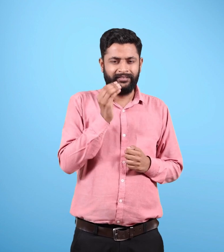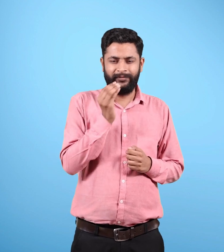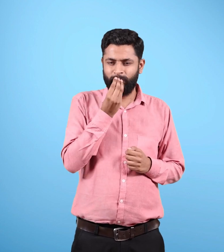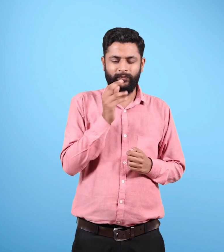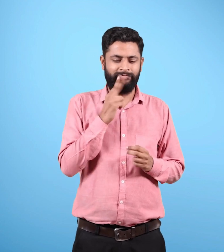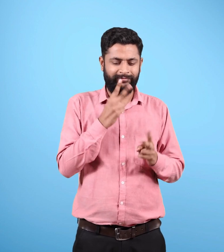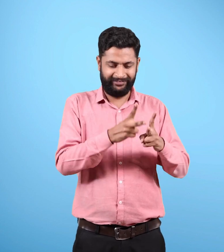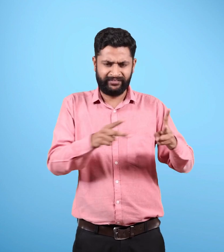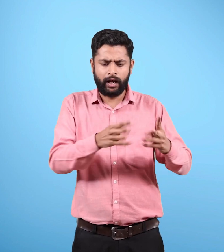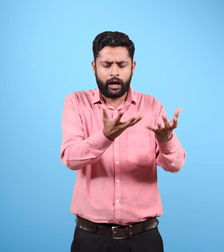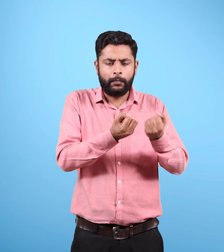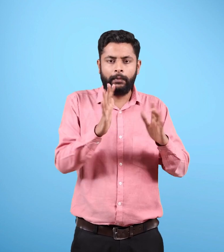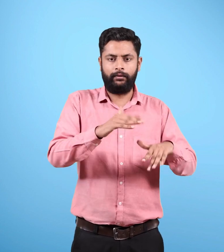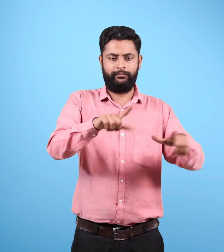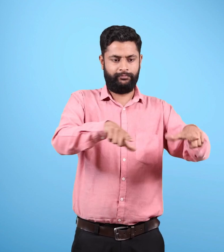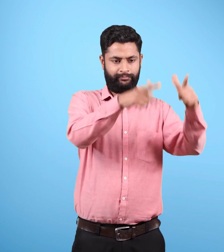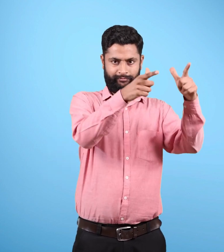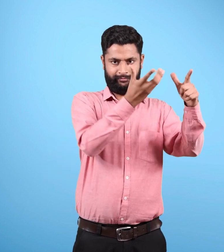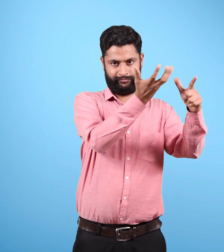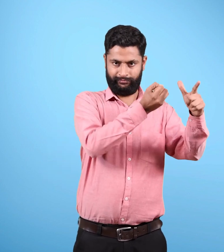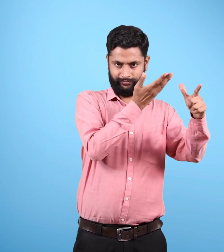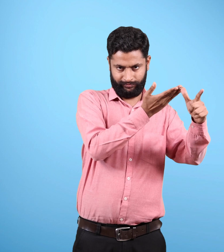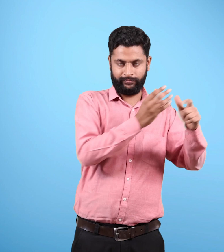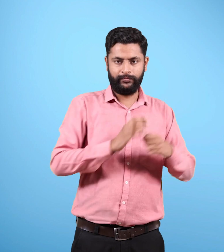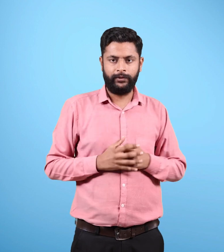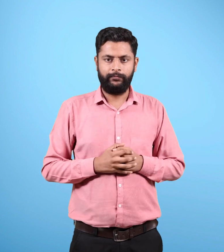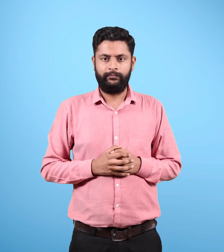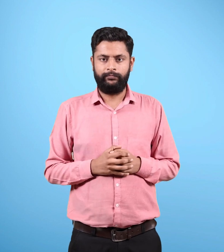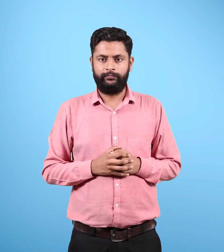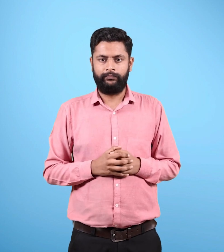Food item with plant as the major source.